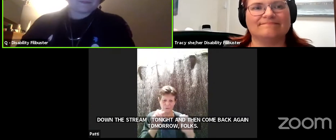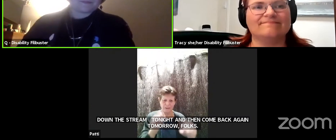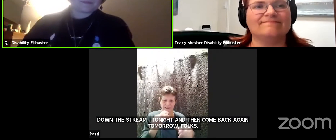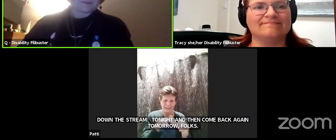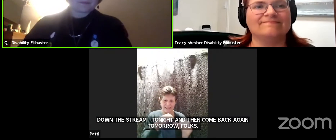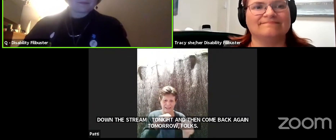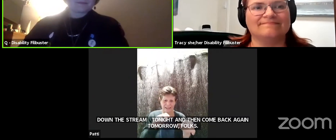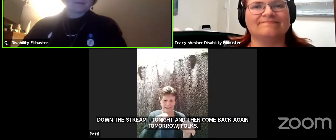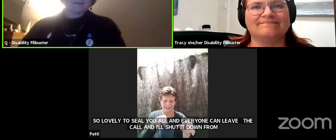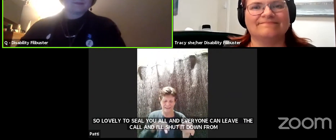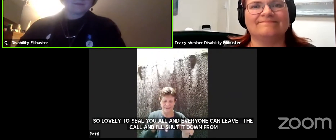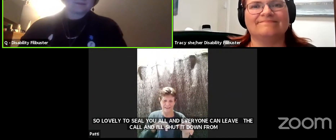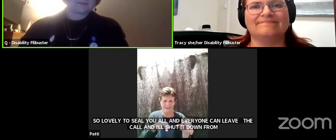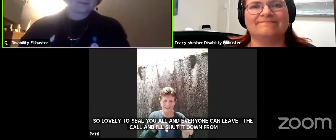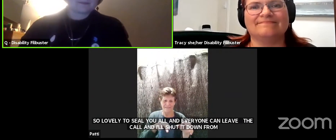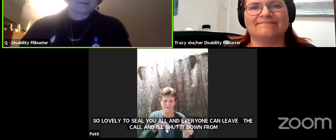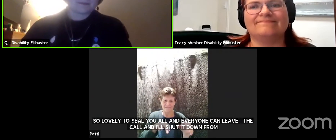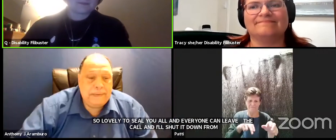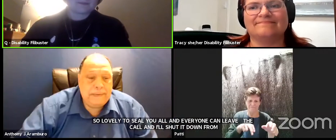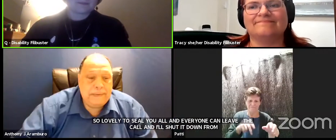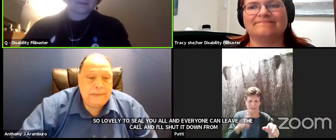so